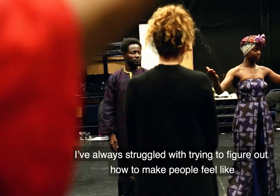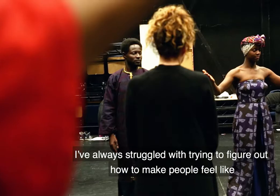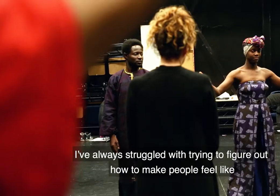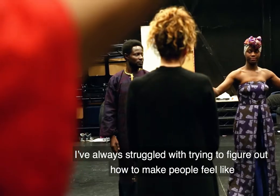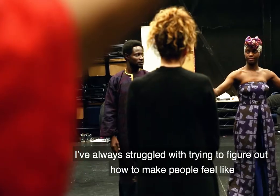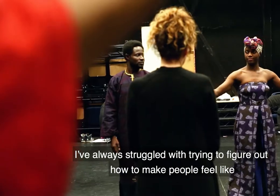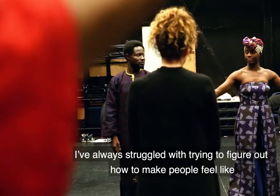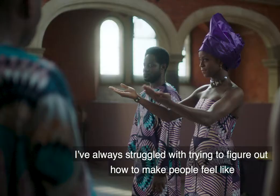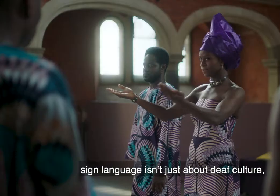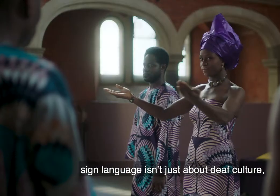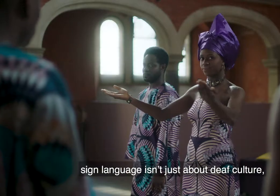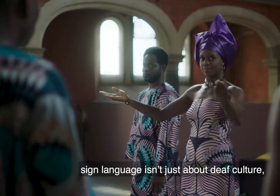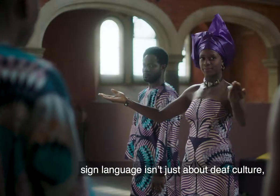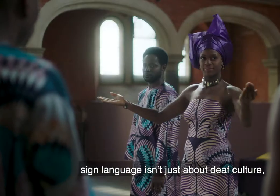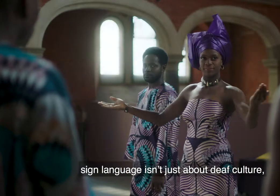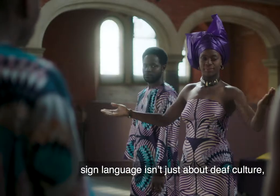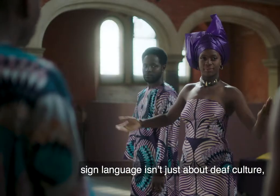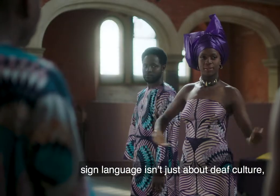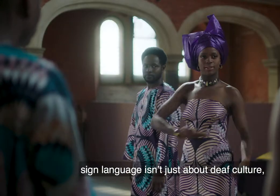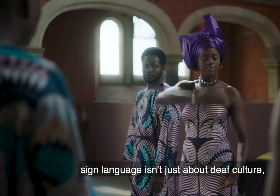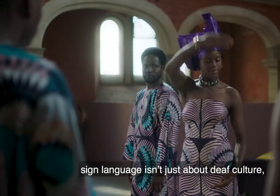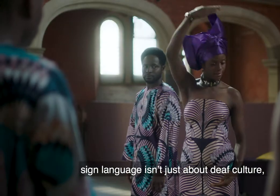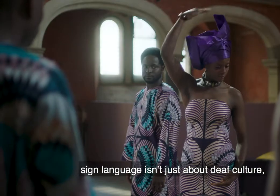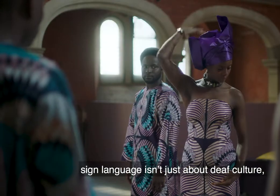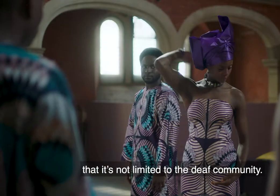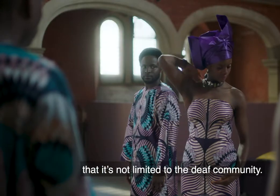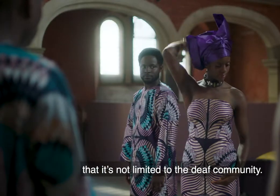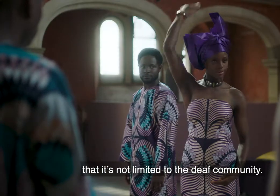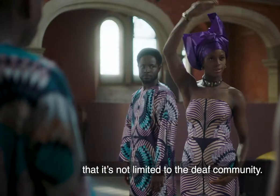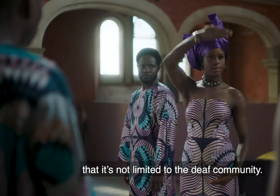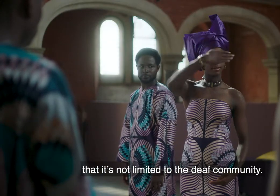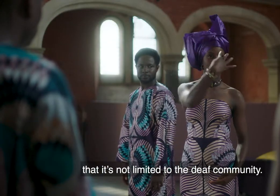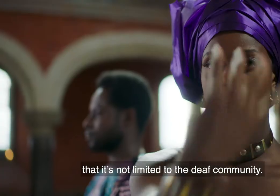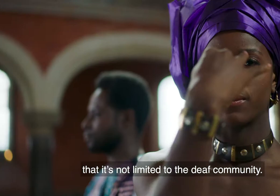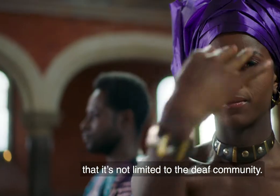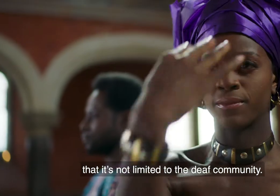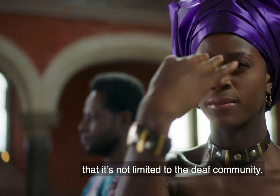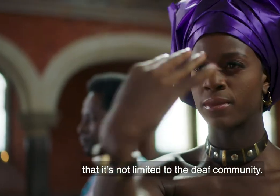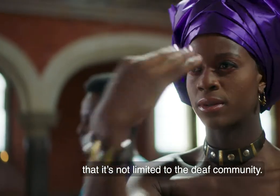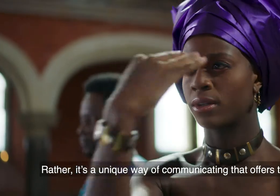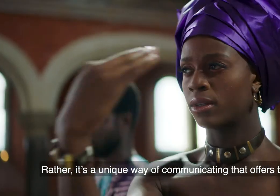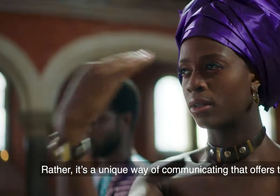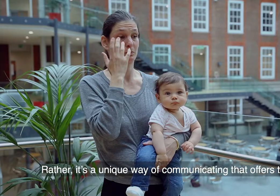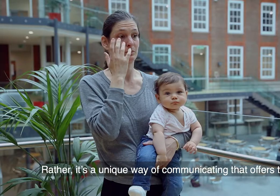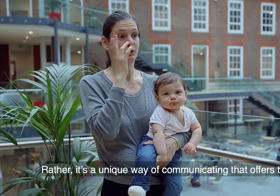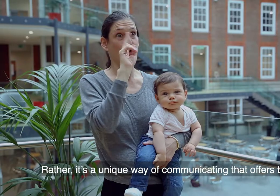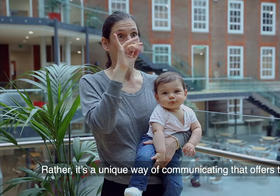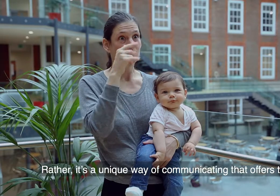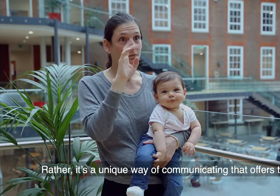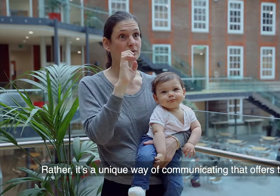to make people feel like sign language isn't just about deaf culture, that it's not limited to the deaf community. Rather, it's a unique way